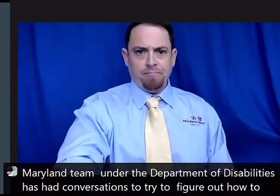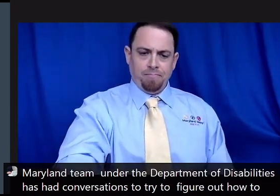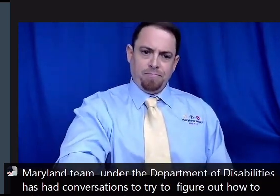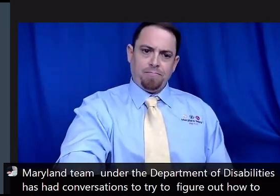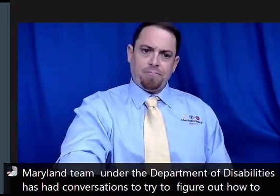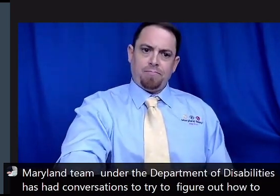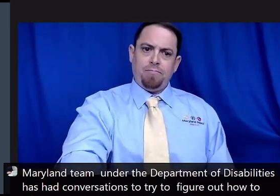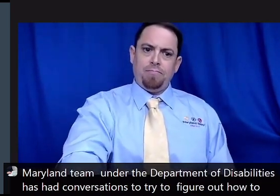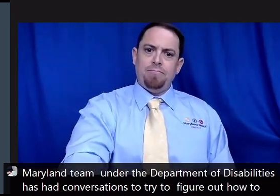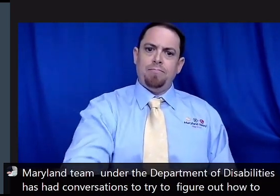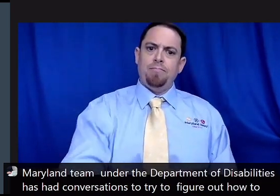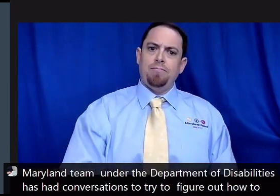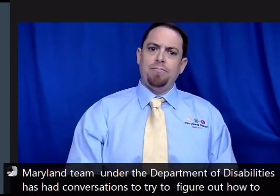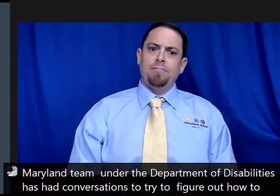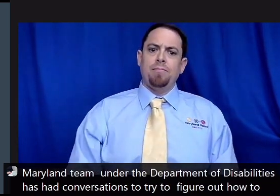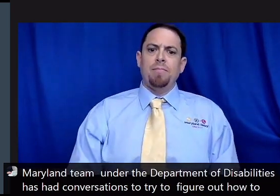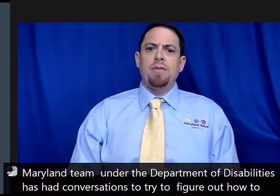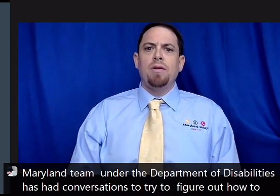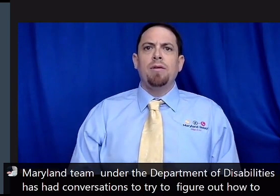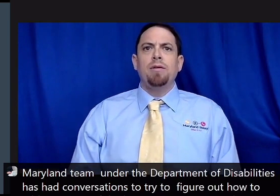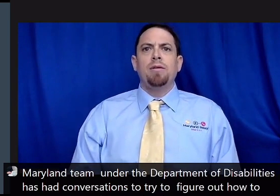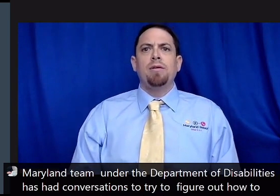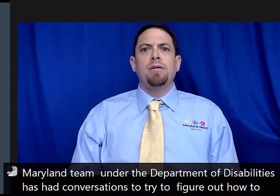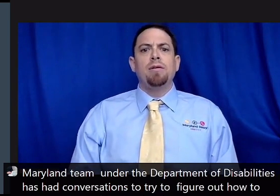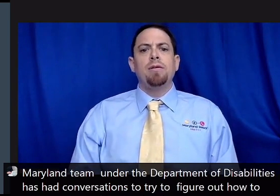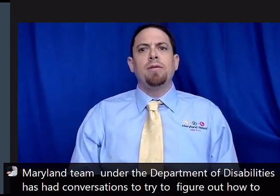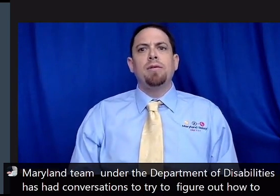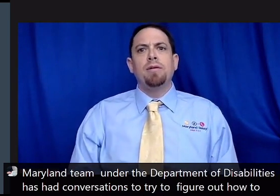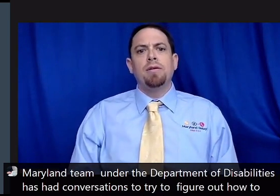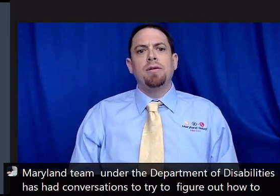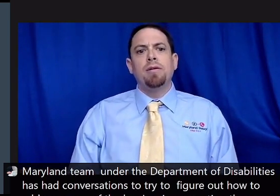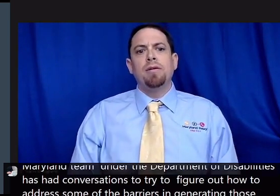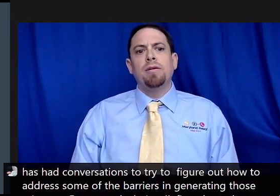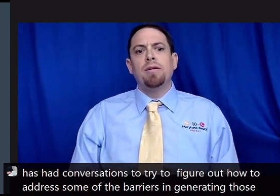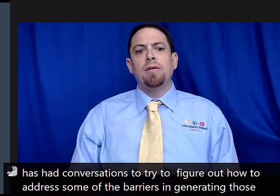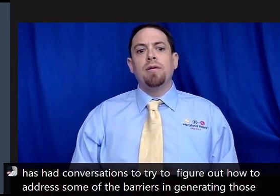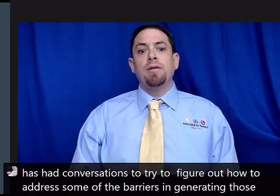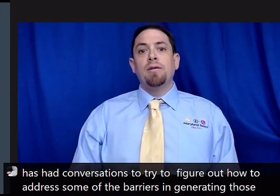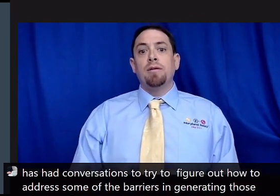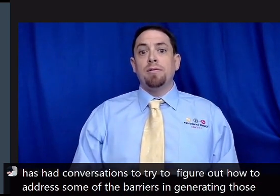example, let's talk first about the type of barriers we've identified thus far.